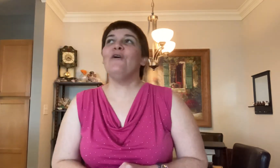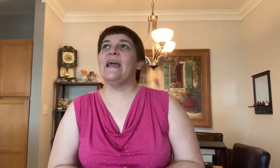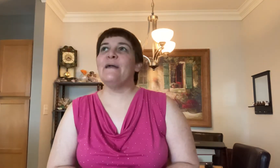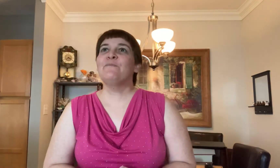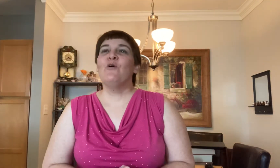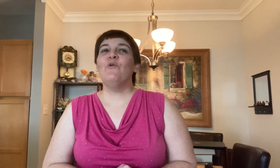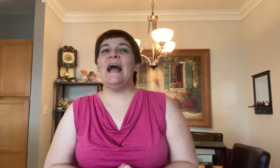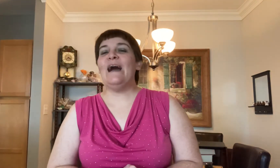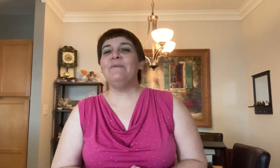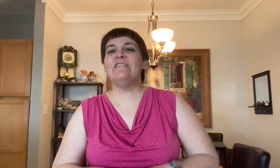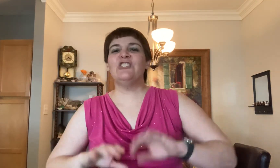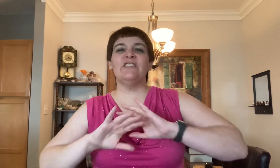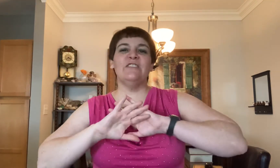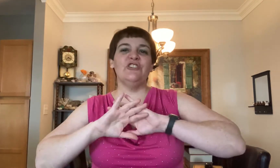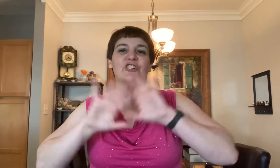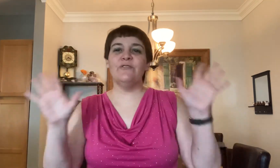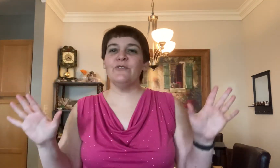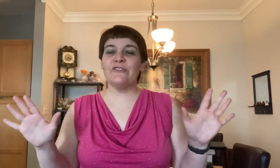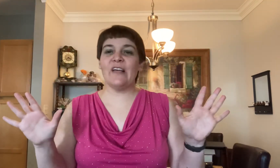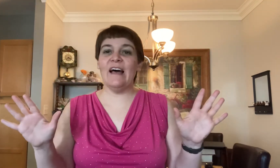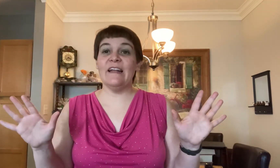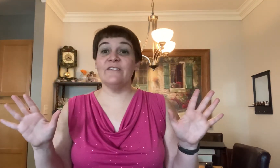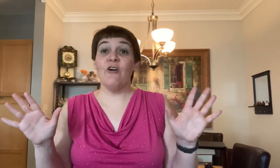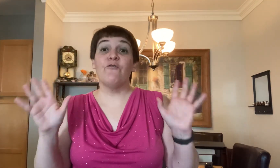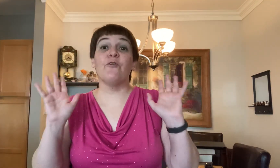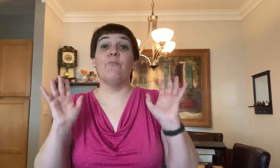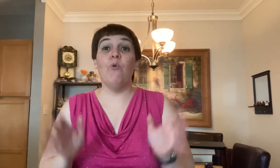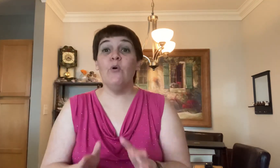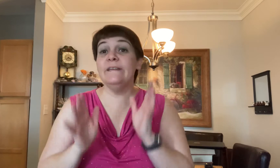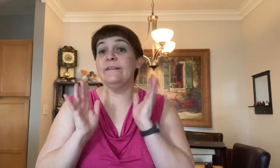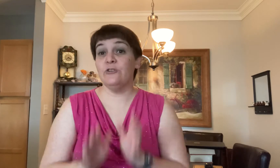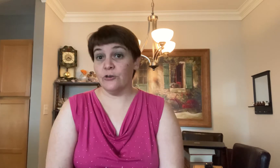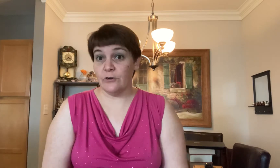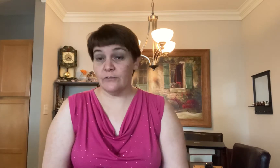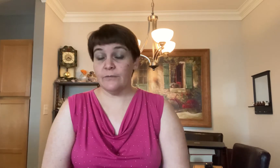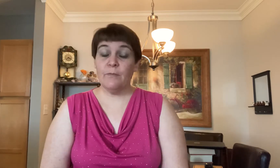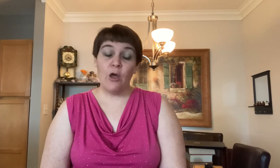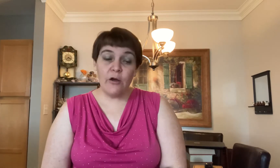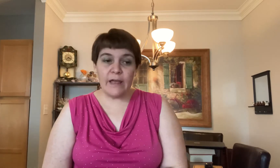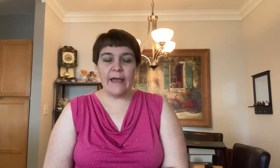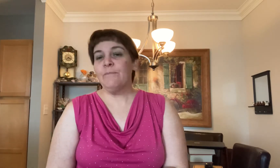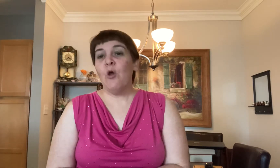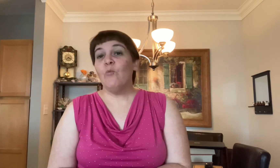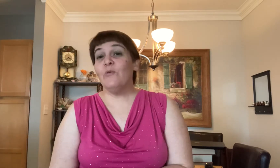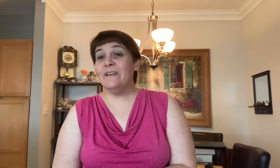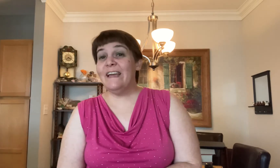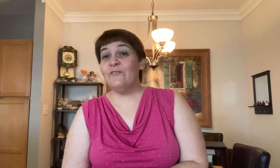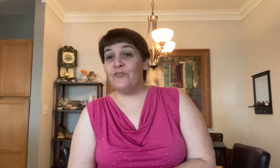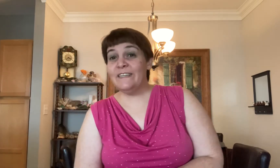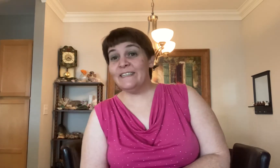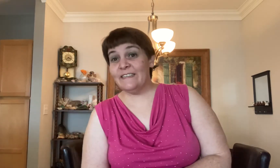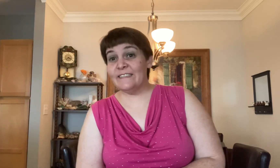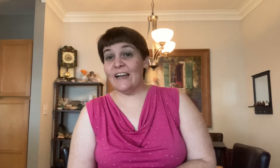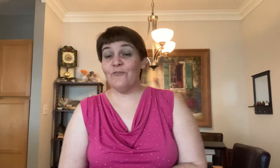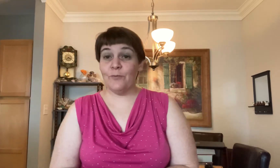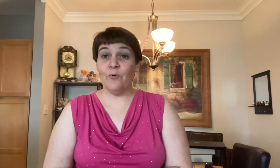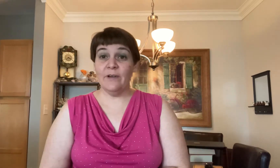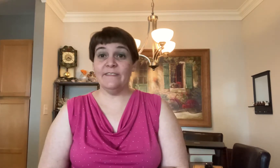Okay, well, how about just the general signs for boys and girls? Okay, well, when they invented the sign for boys and